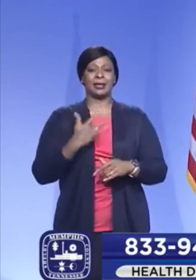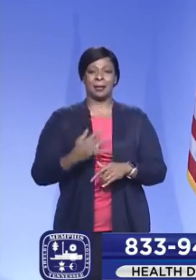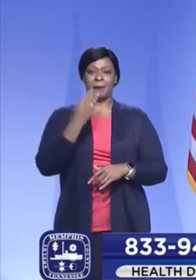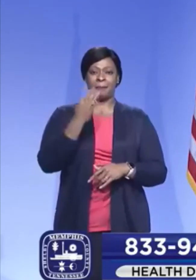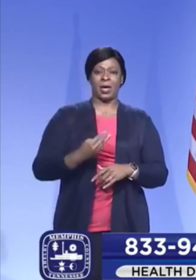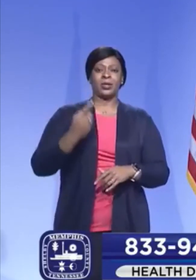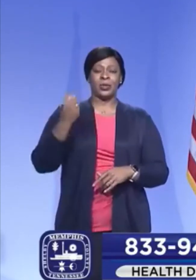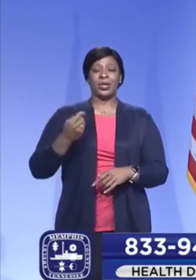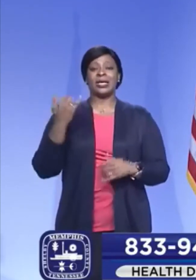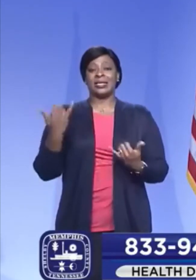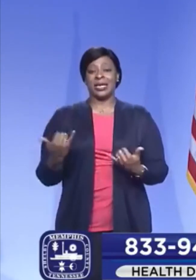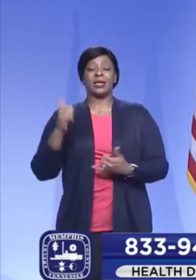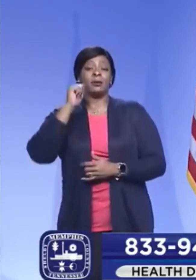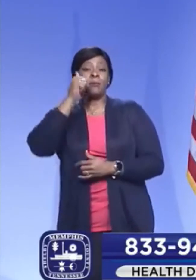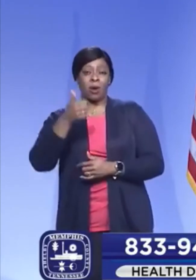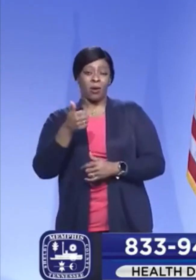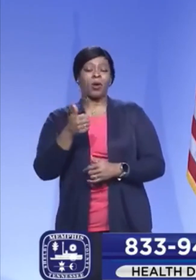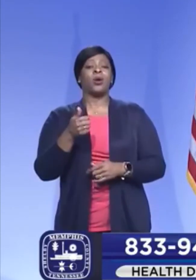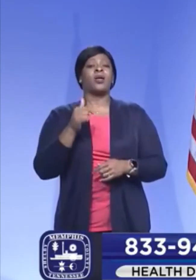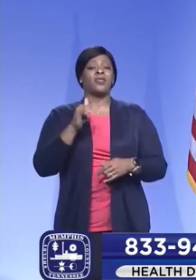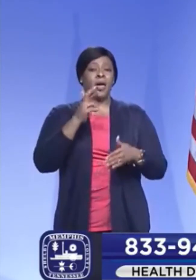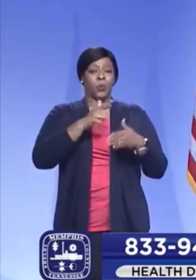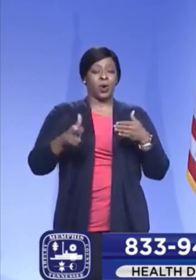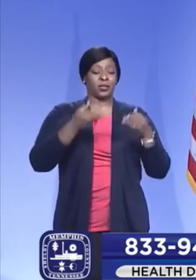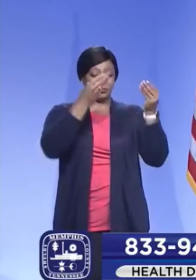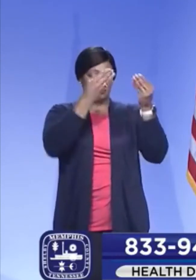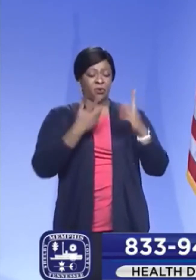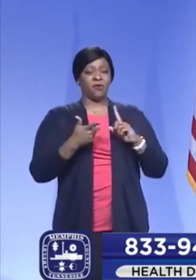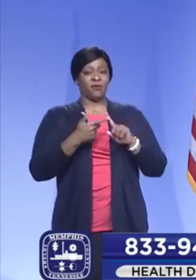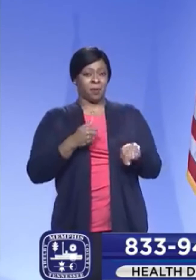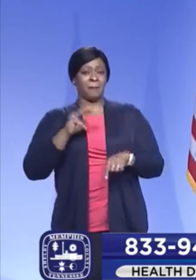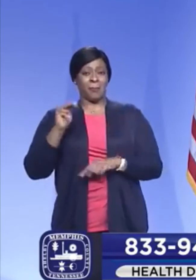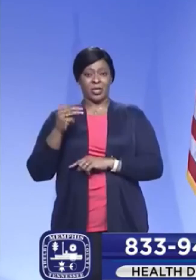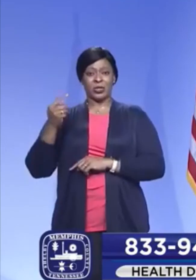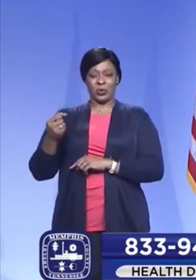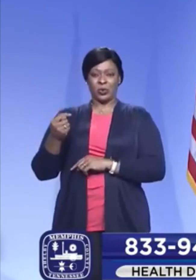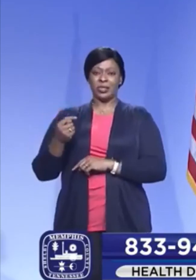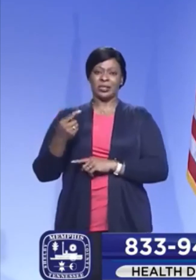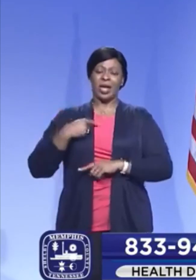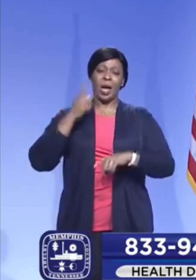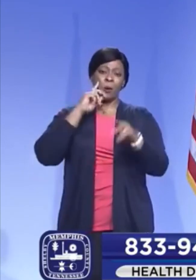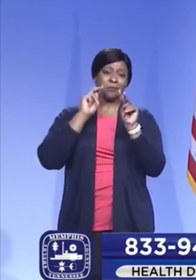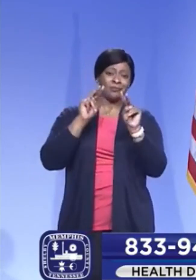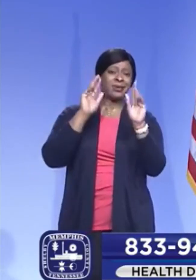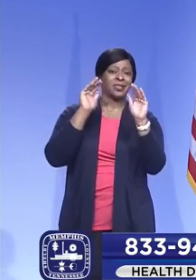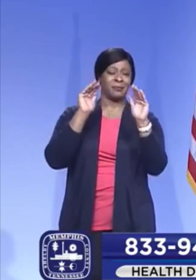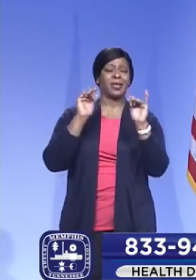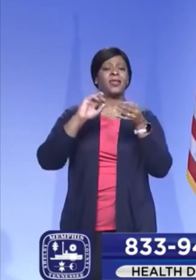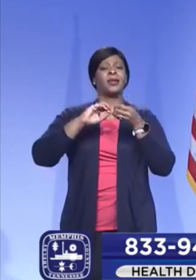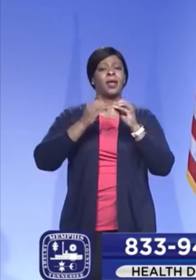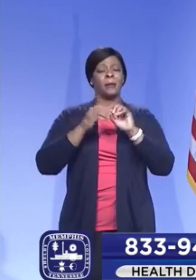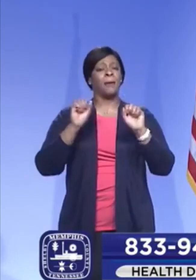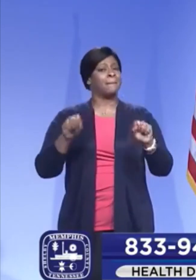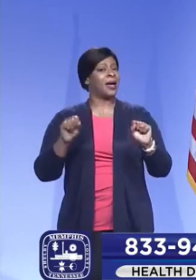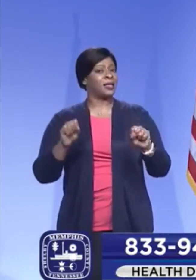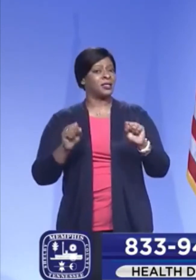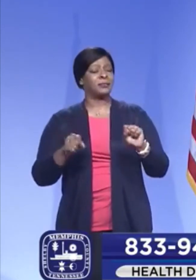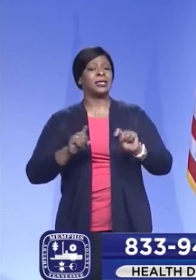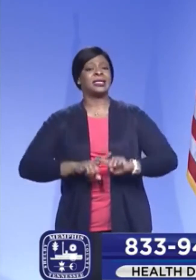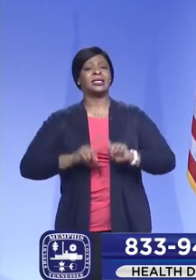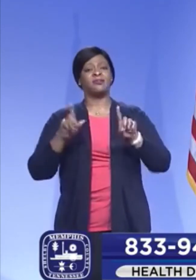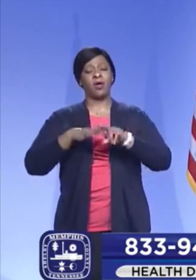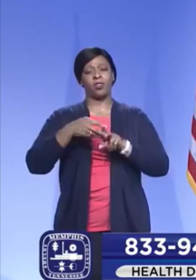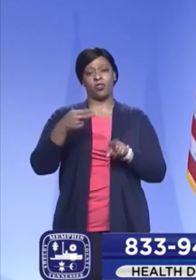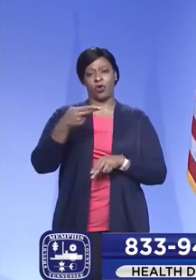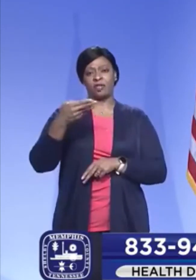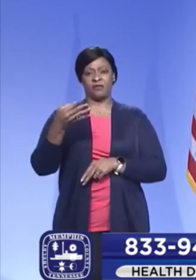and today and tomorrow is when those results would be coming in. So I would be expecting the numbers possibly to be different on Thursday,